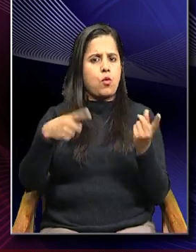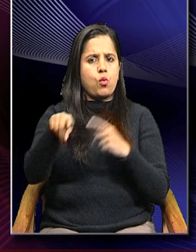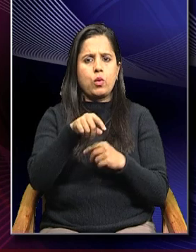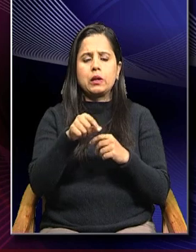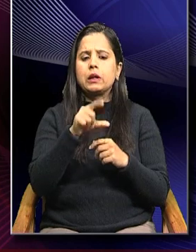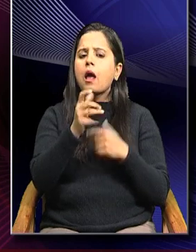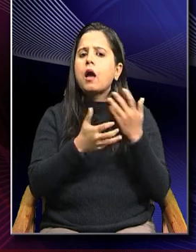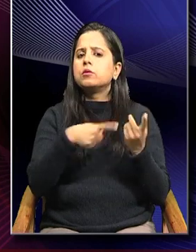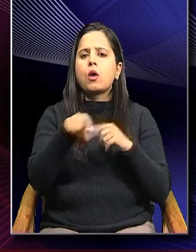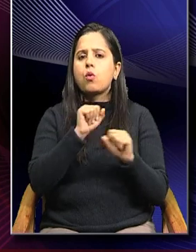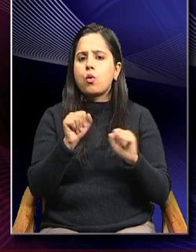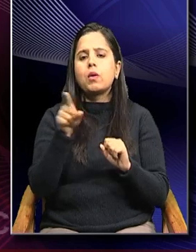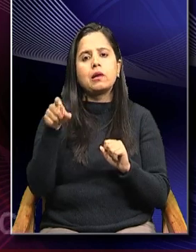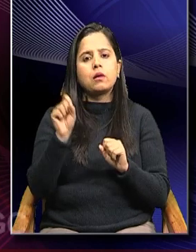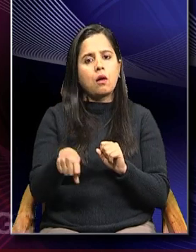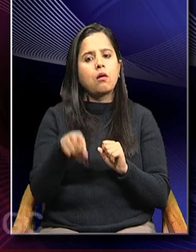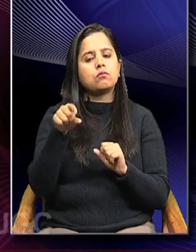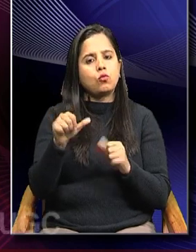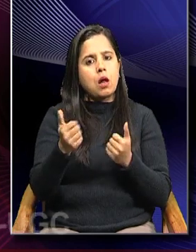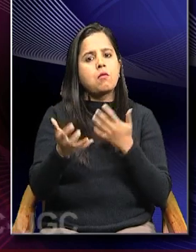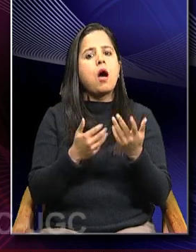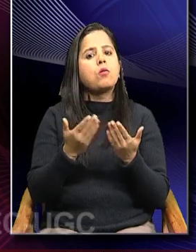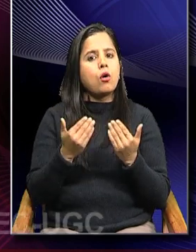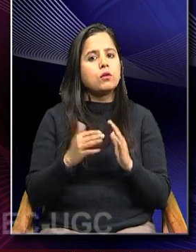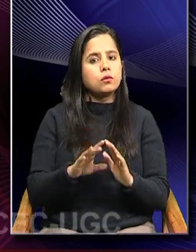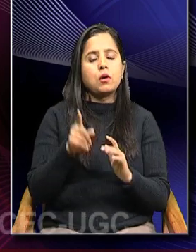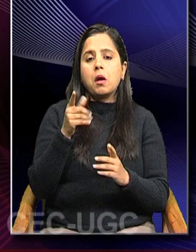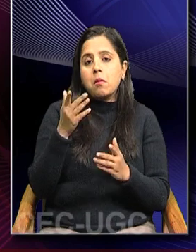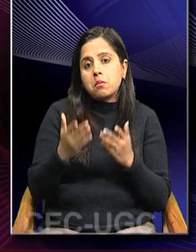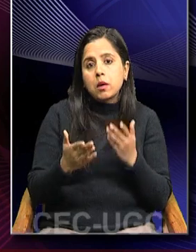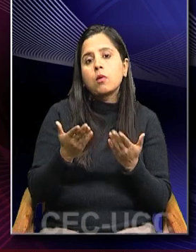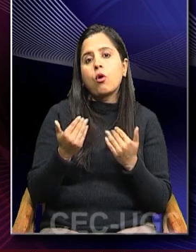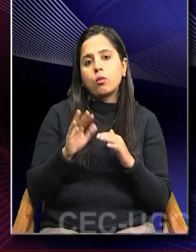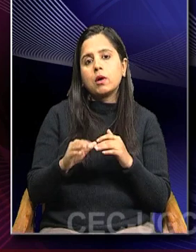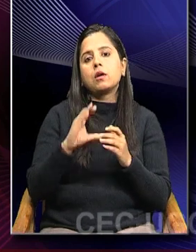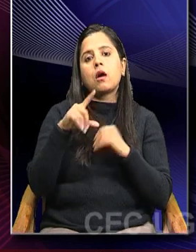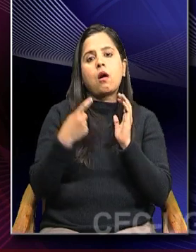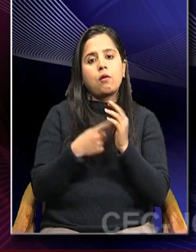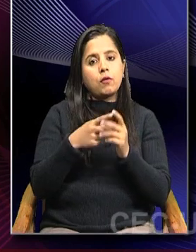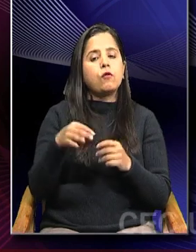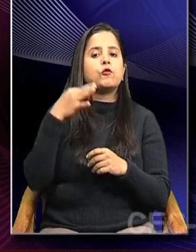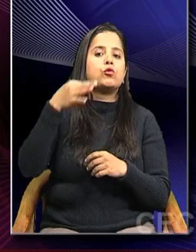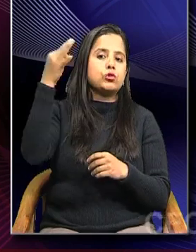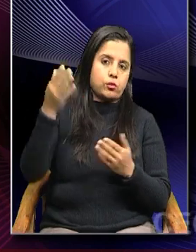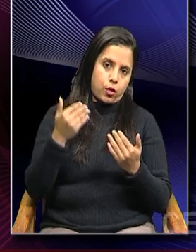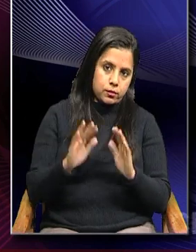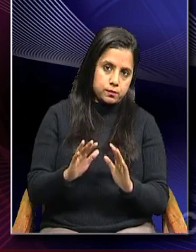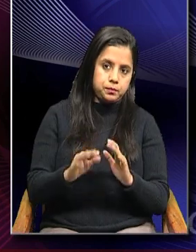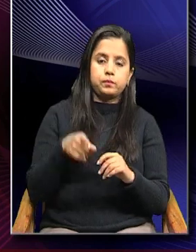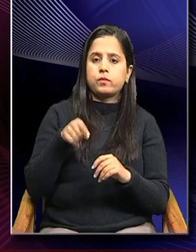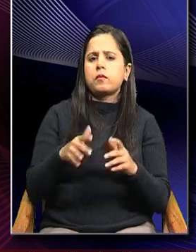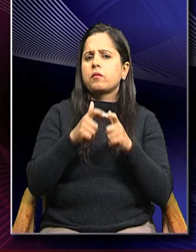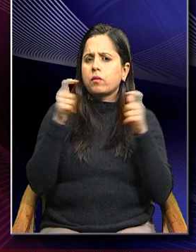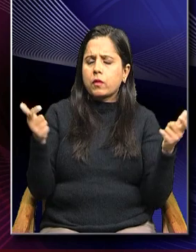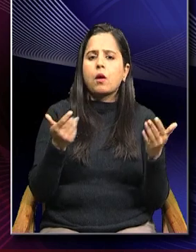customers, but they can be a potential customers. They may become a customer of ours in future. So, there is a